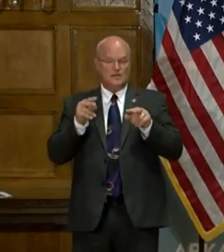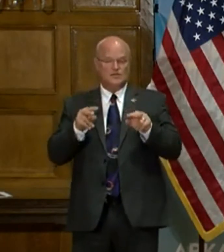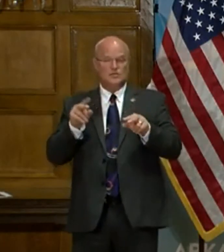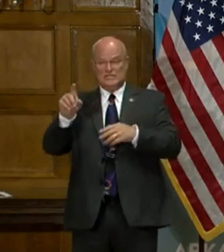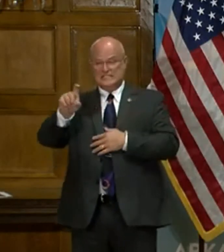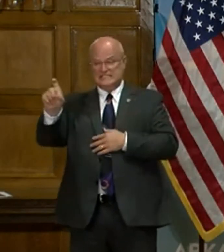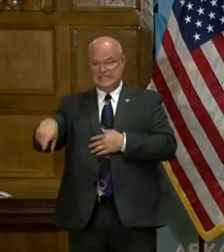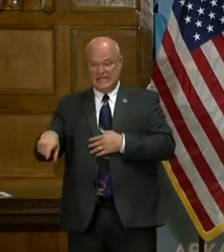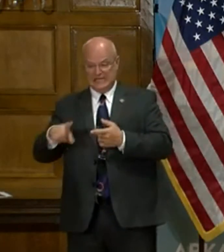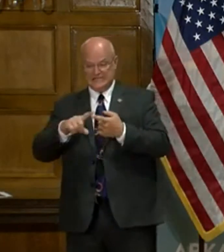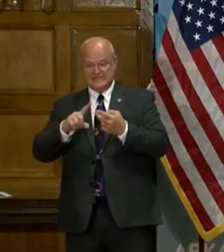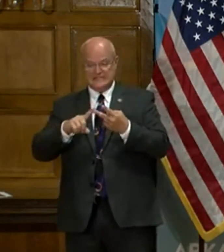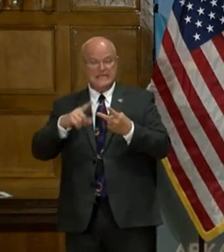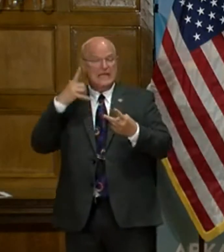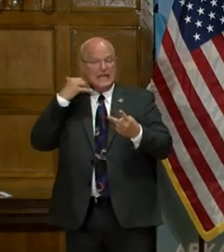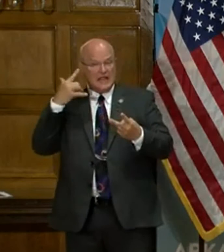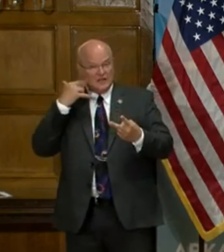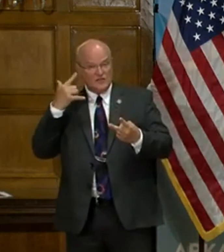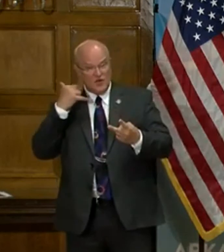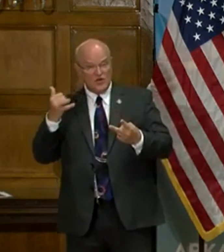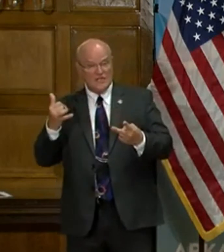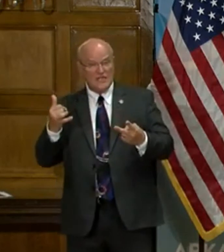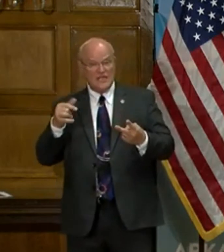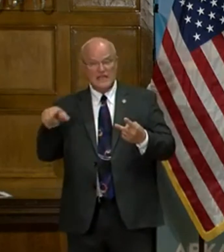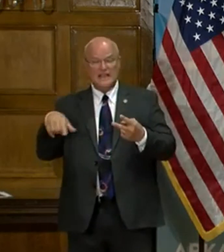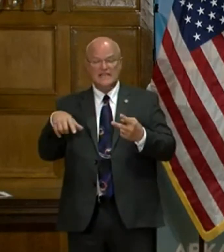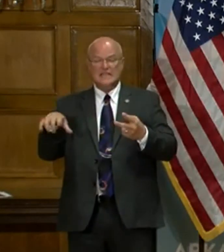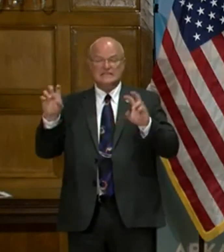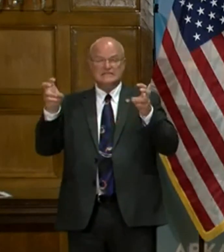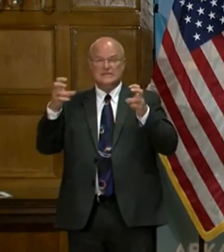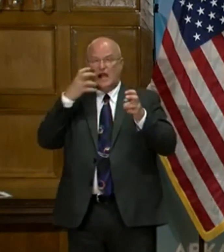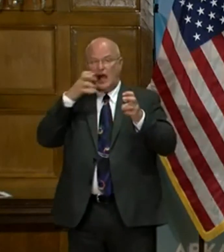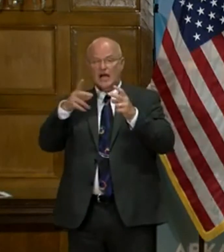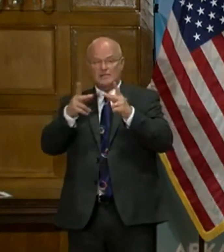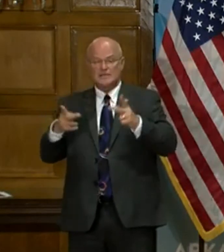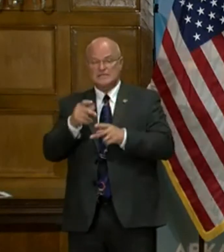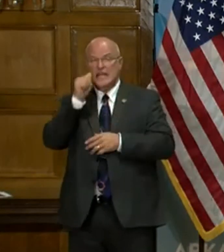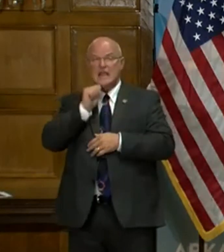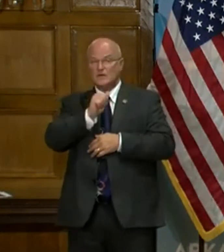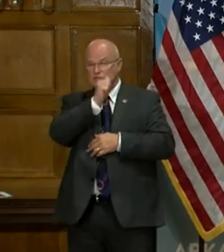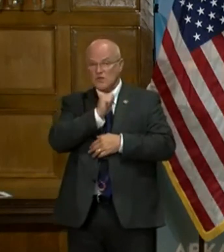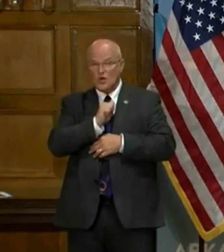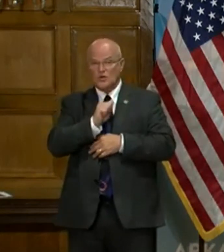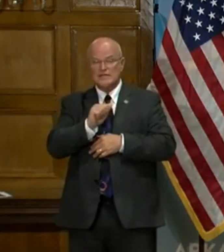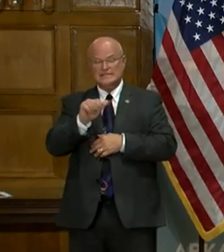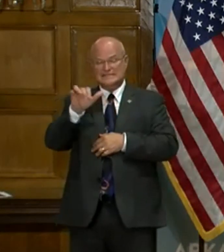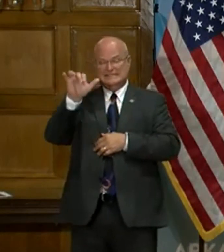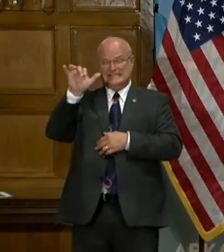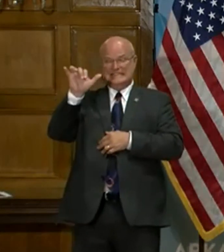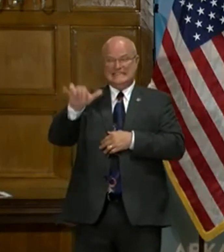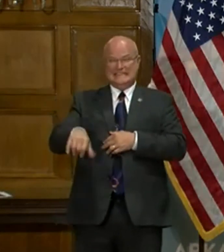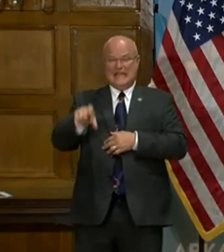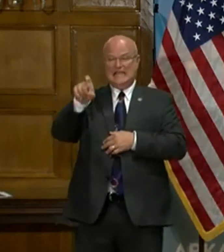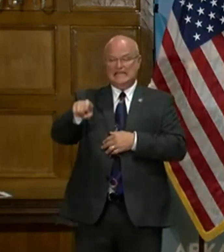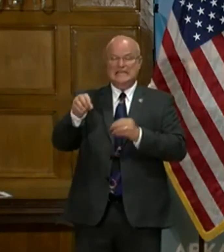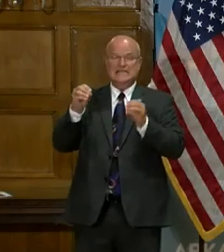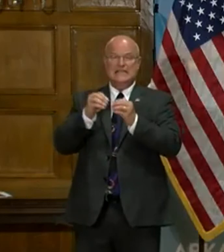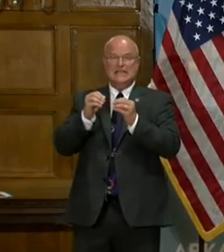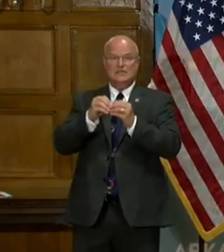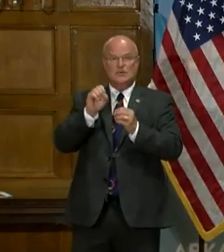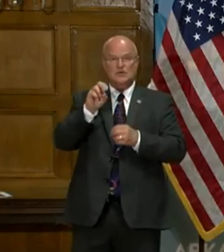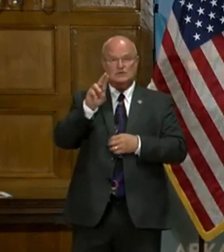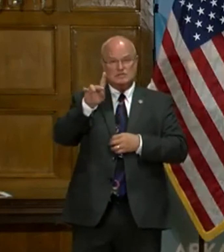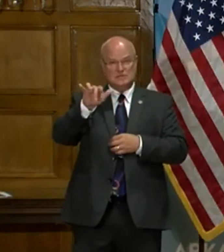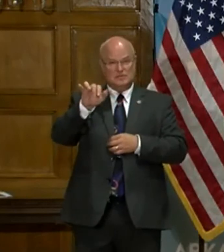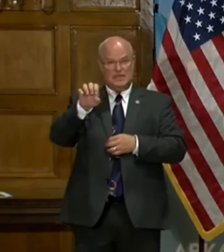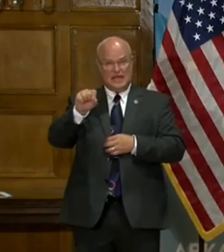look at Texas, when you look at California, these hot spots, Arizona, that's needing more testing supplies,